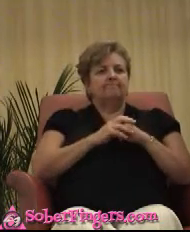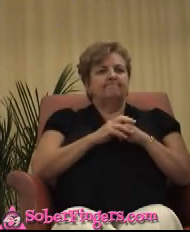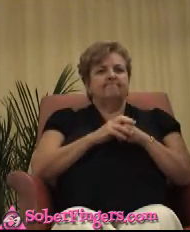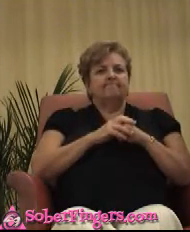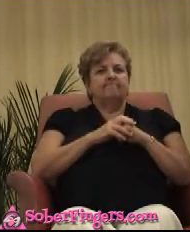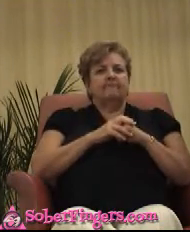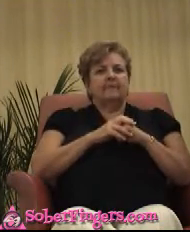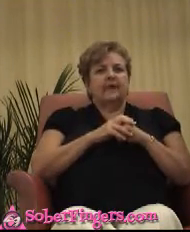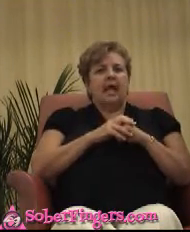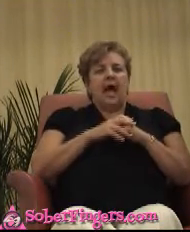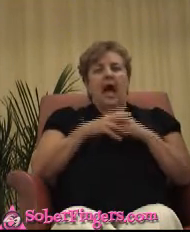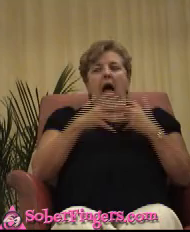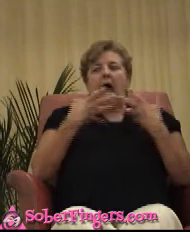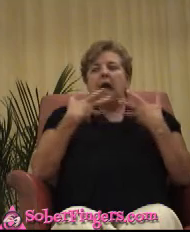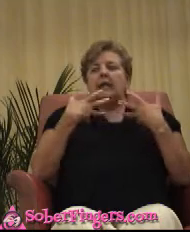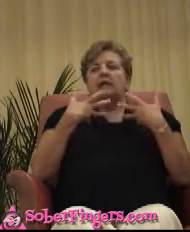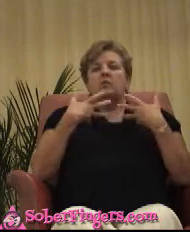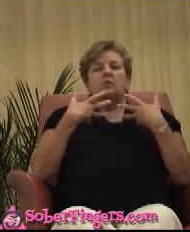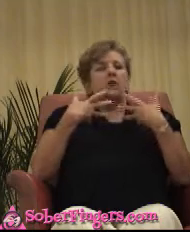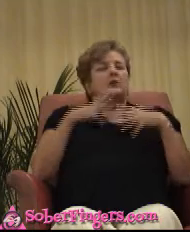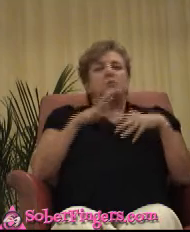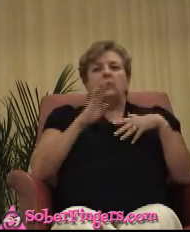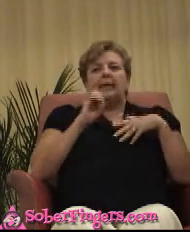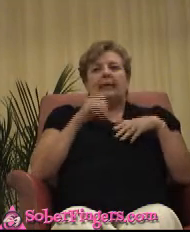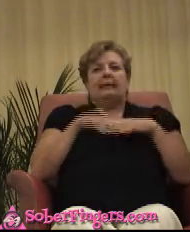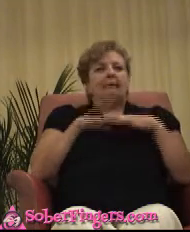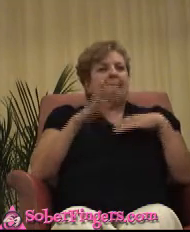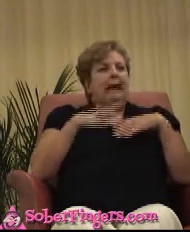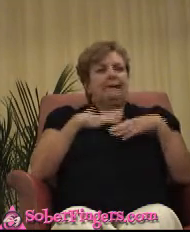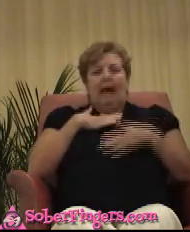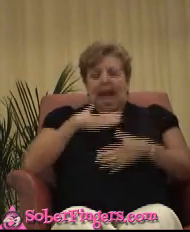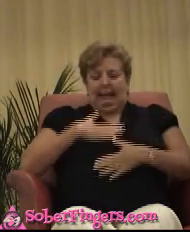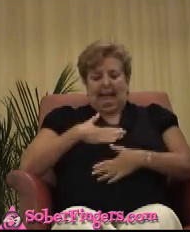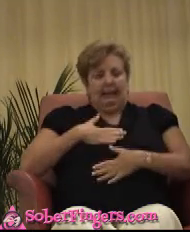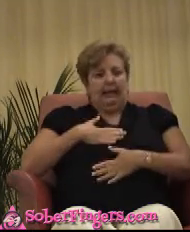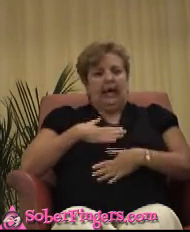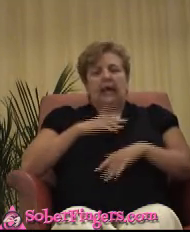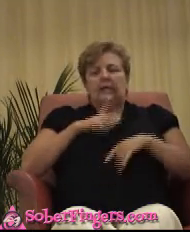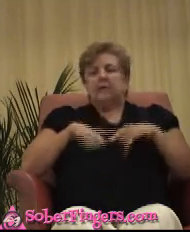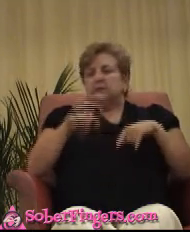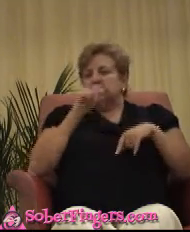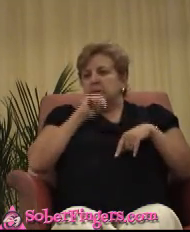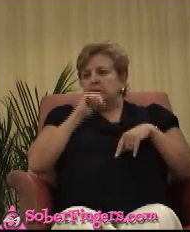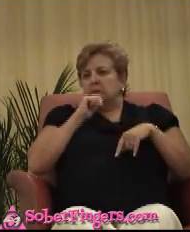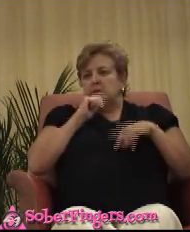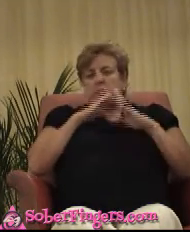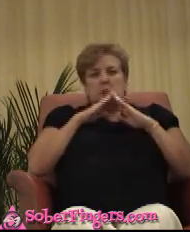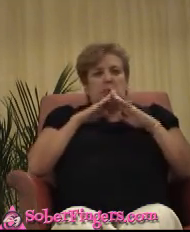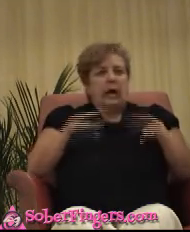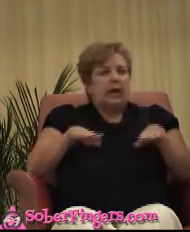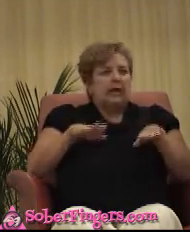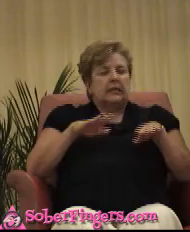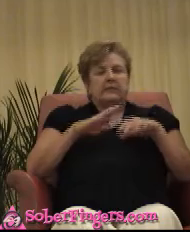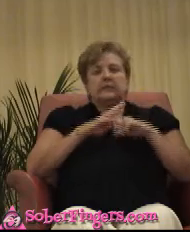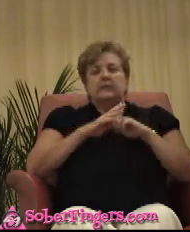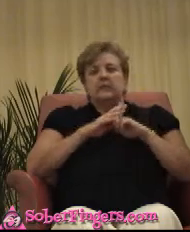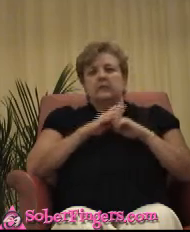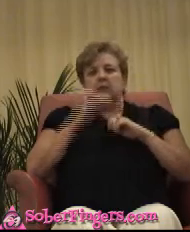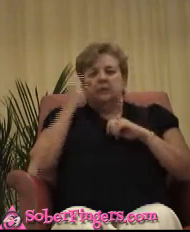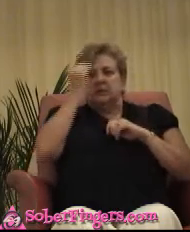skin. And I couldn't stand the quiet atmosphere of the house. And I called a